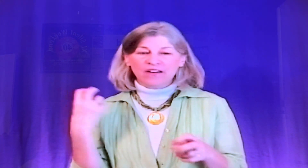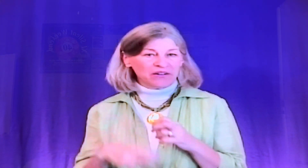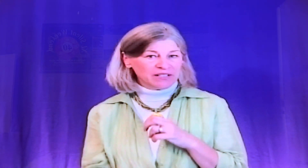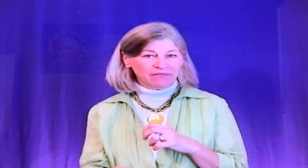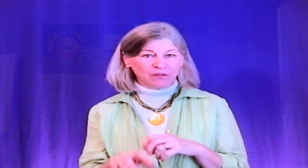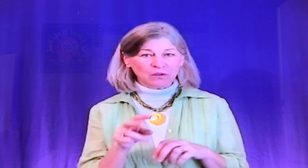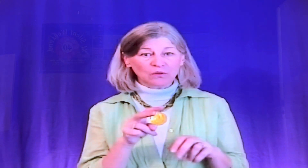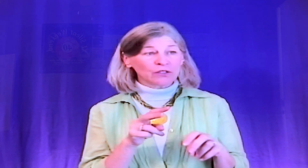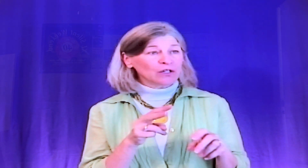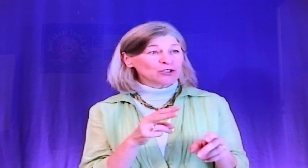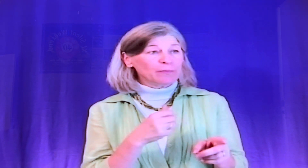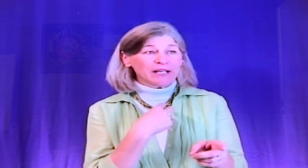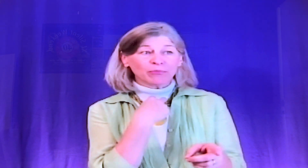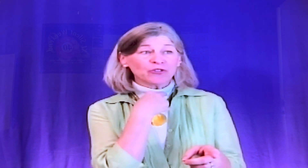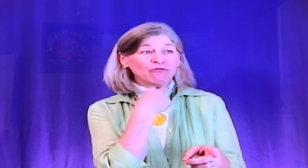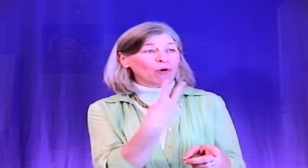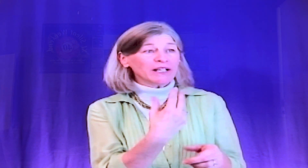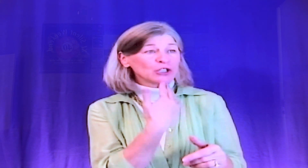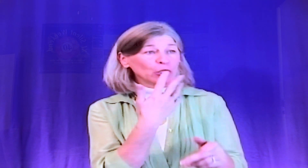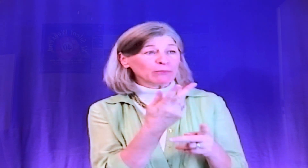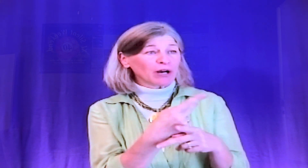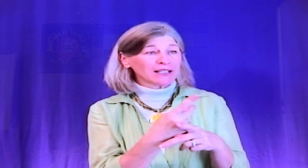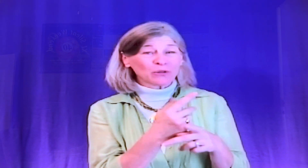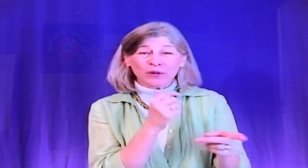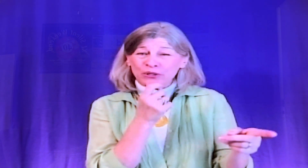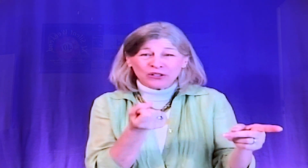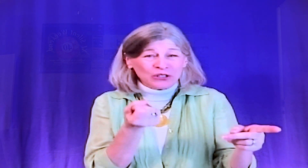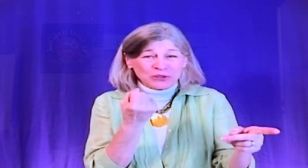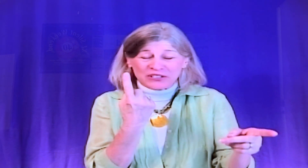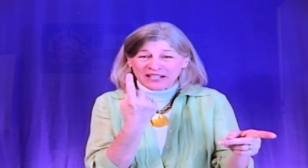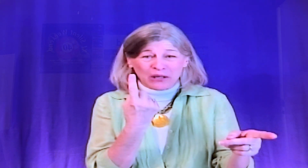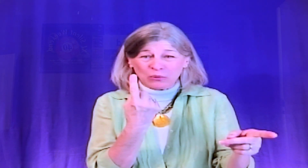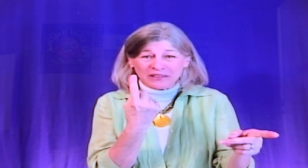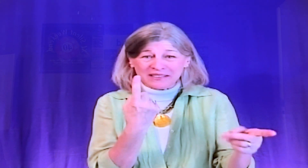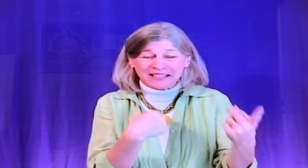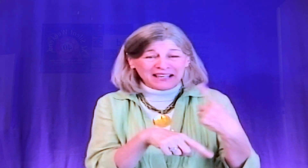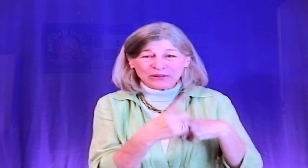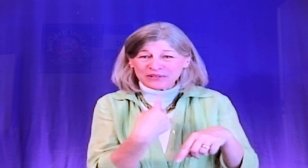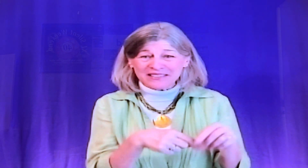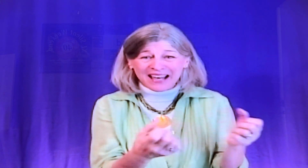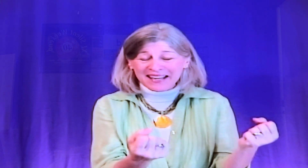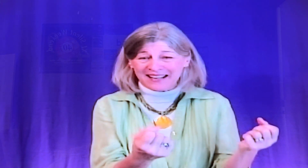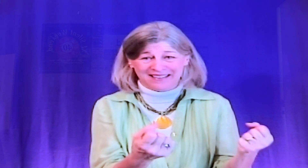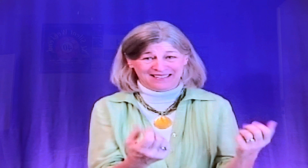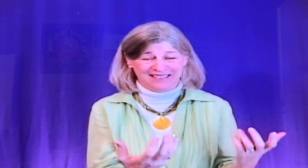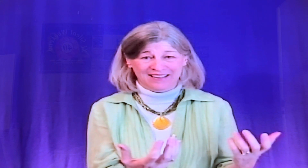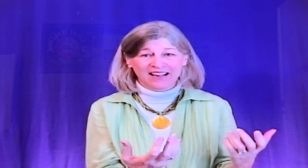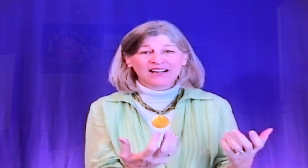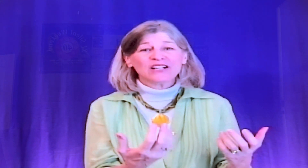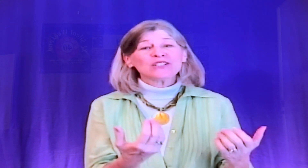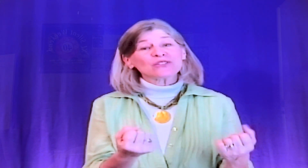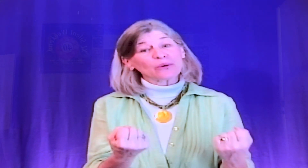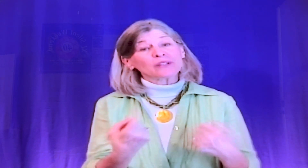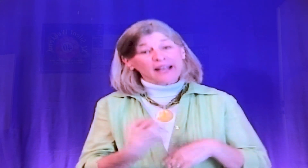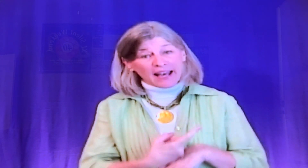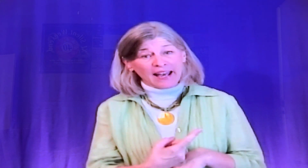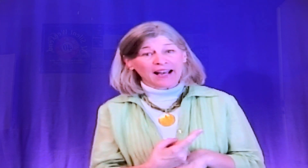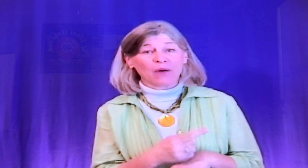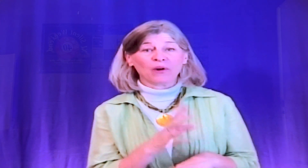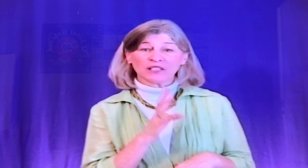very difficult to be able to voice a good product when you don't understand what the signer is signing. So today I want to